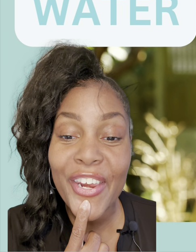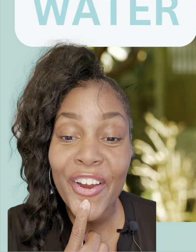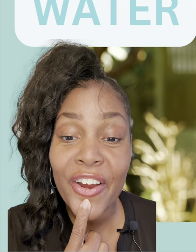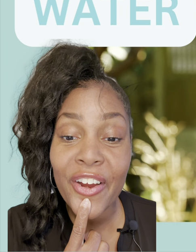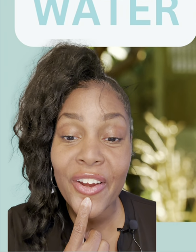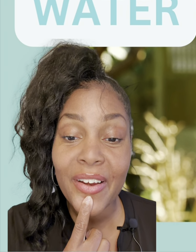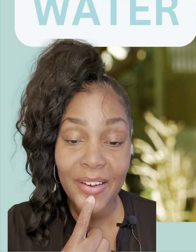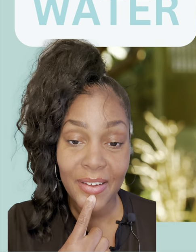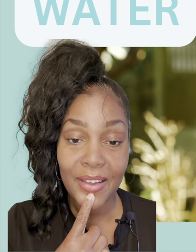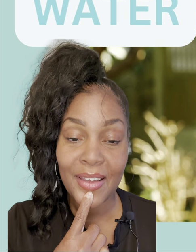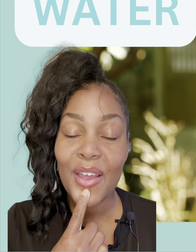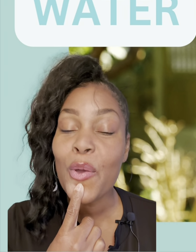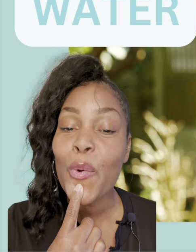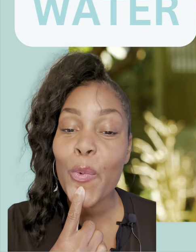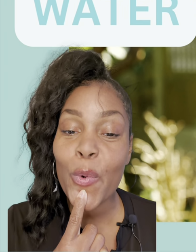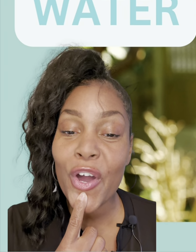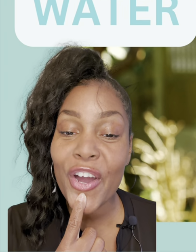water.